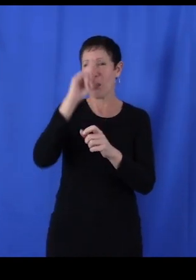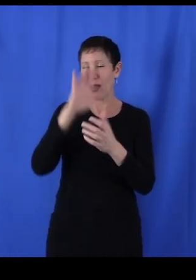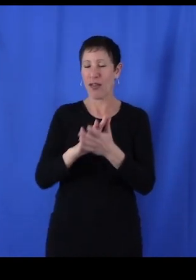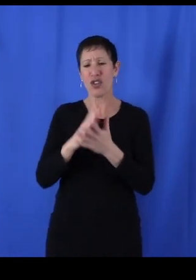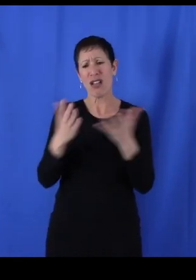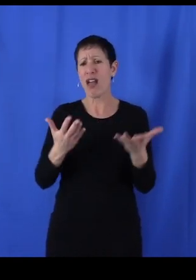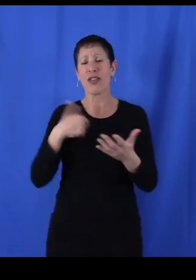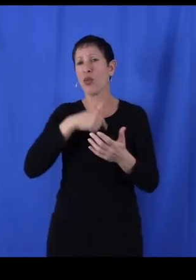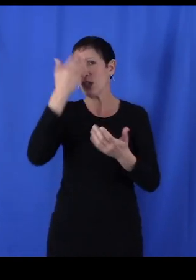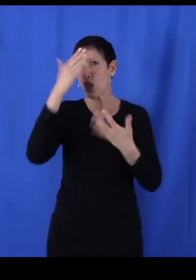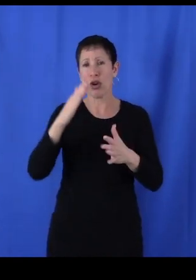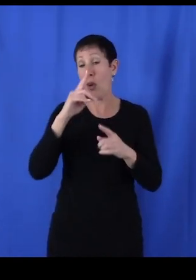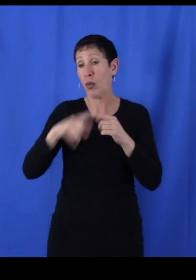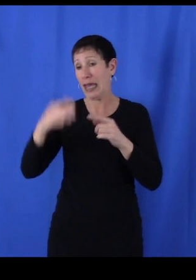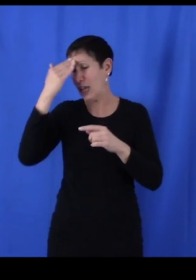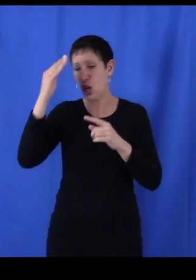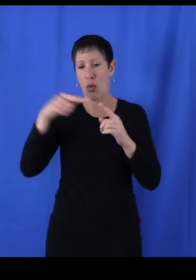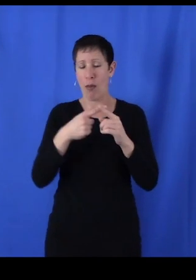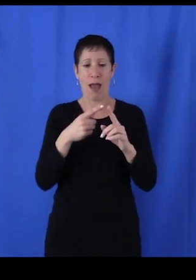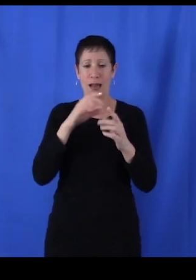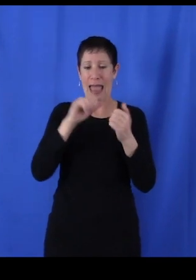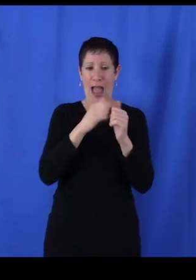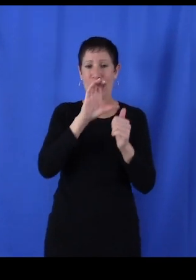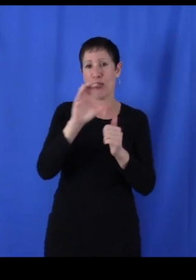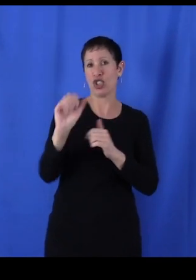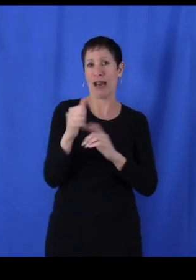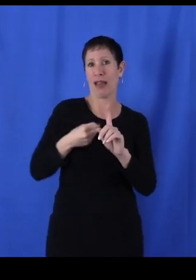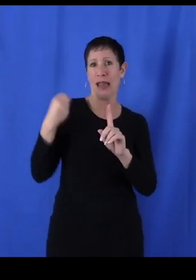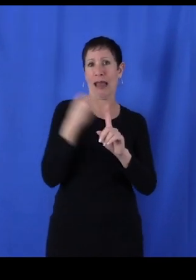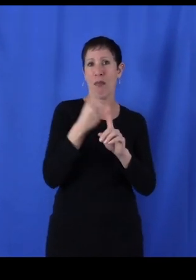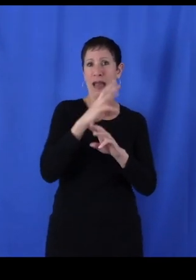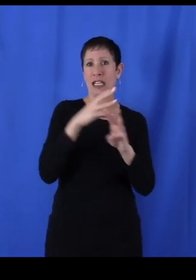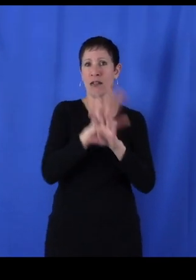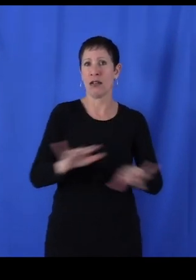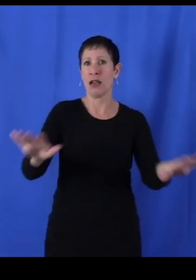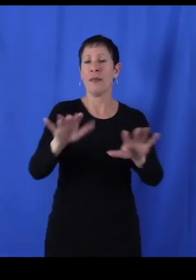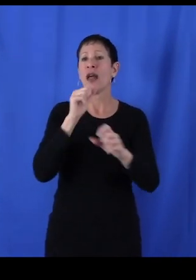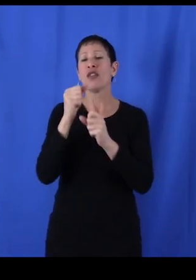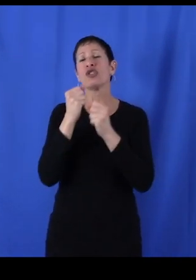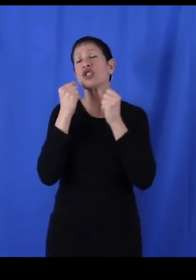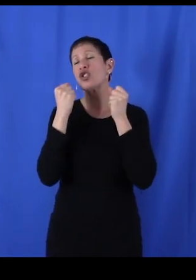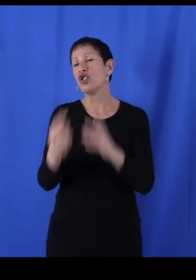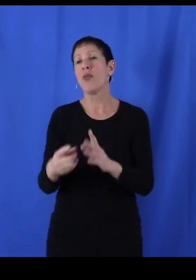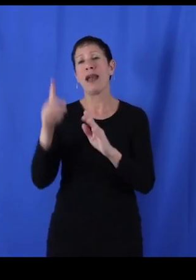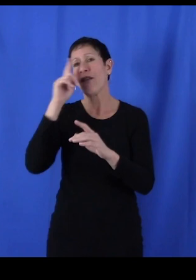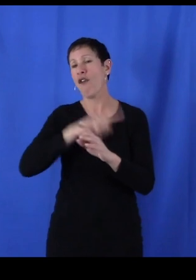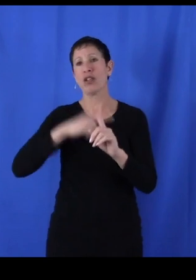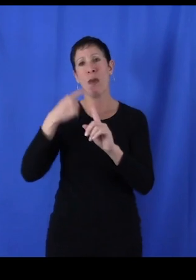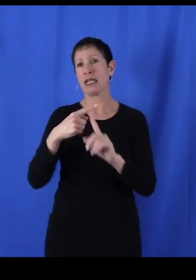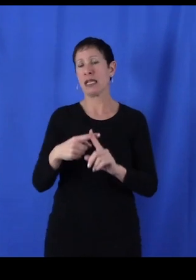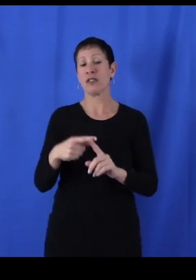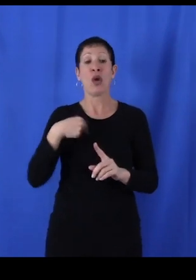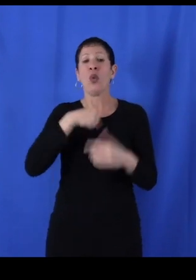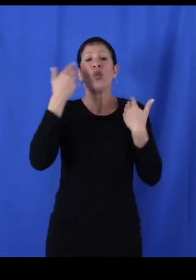can't definitively know about the impact of Cambridge Analytica. The problem is that there's way too many false positives,